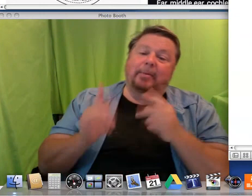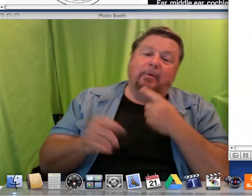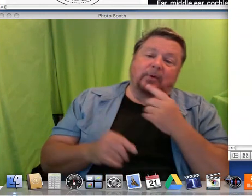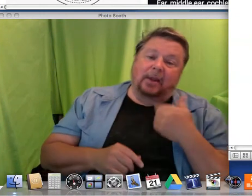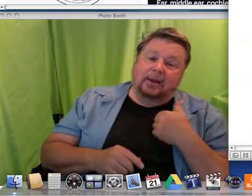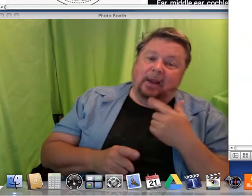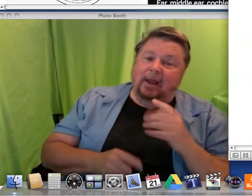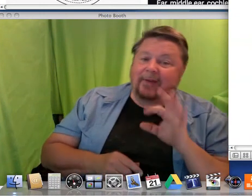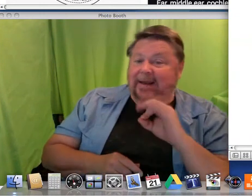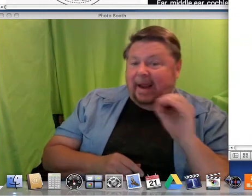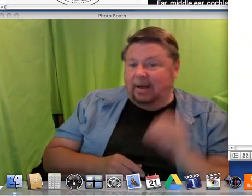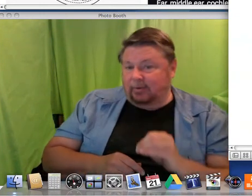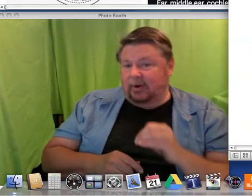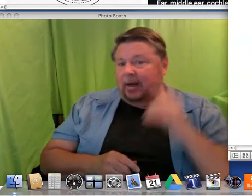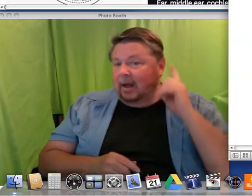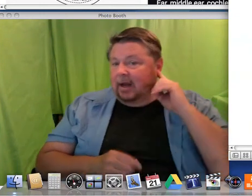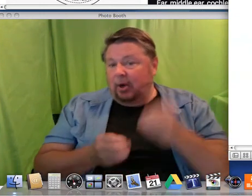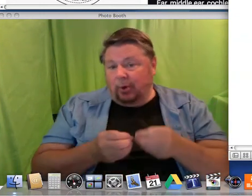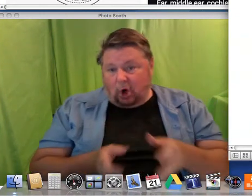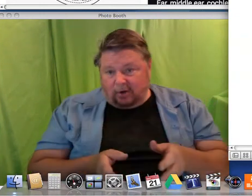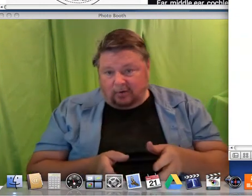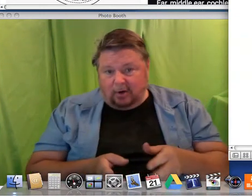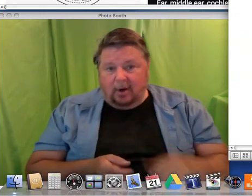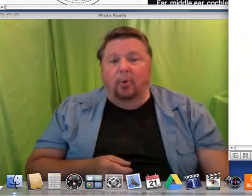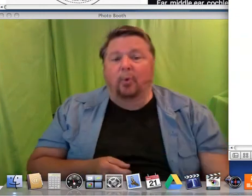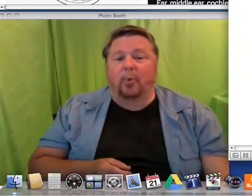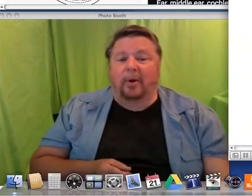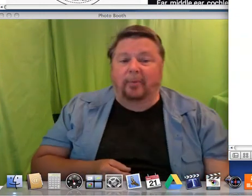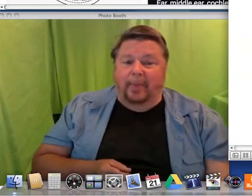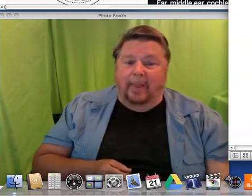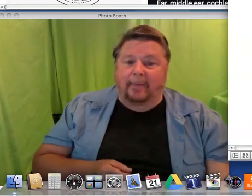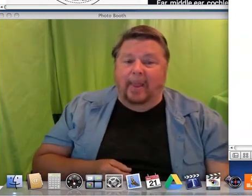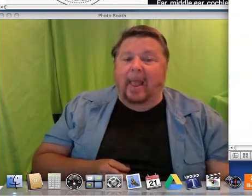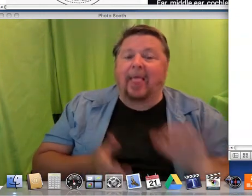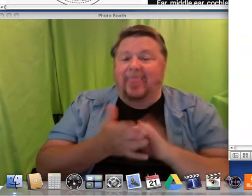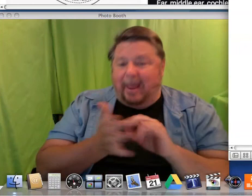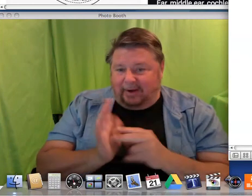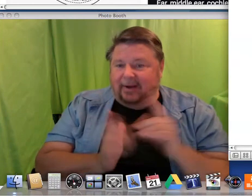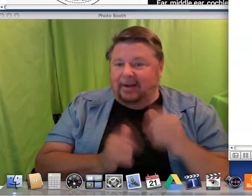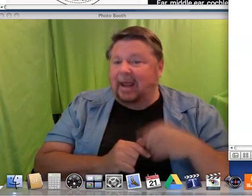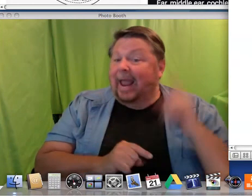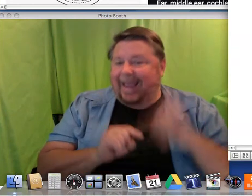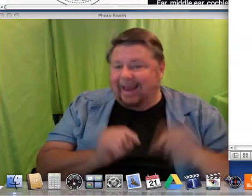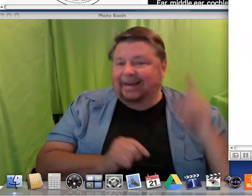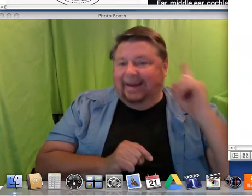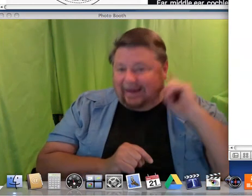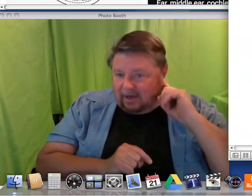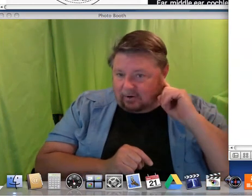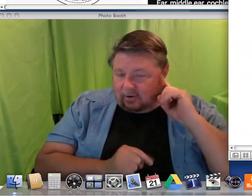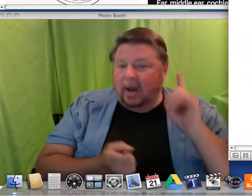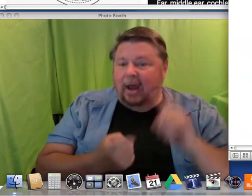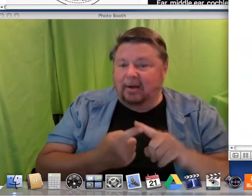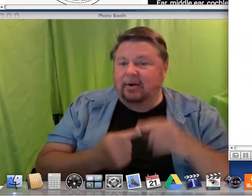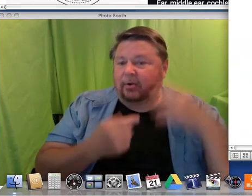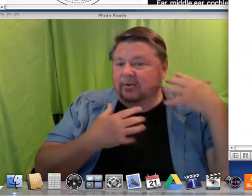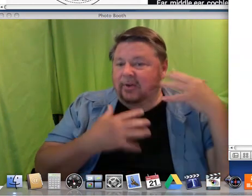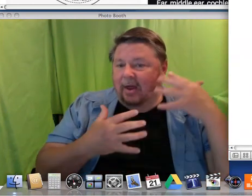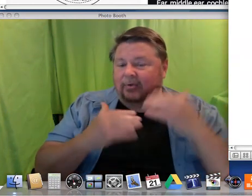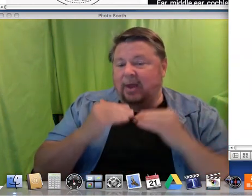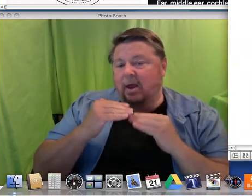people will say that they have a 90% hearing loss. Well, that means that they can't hear